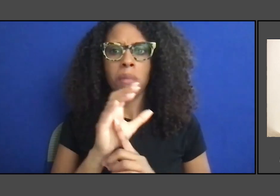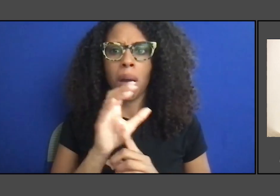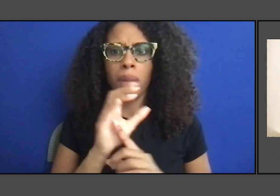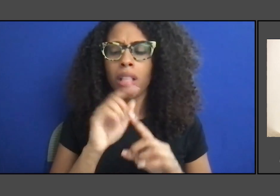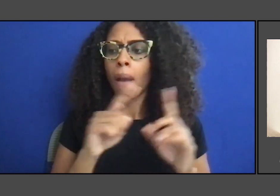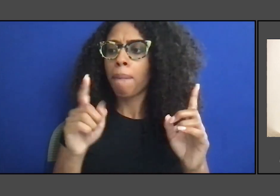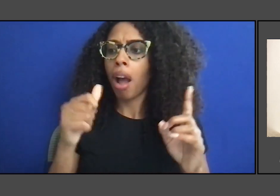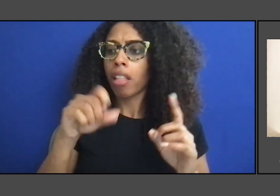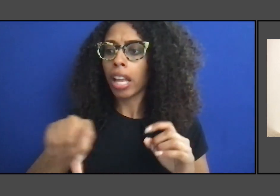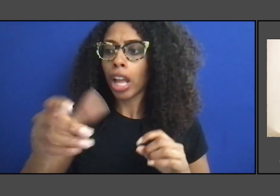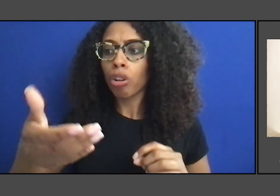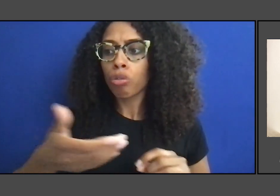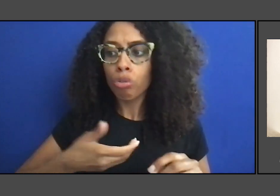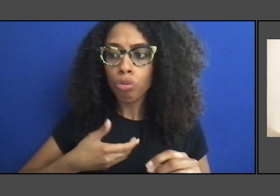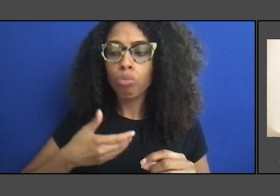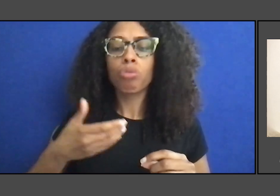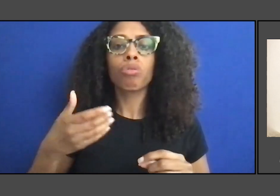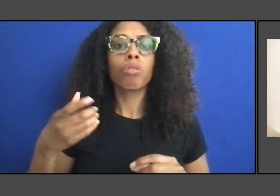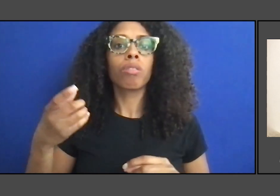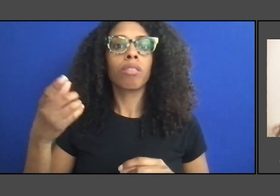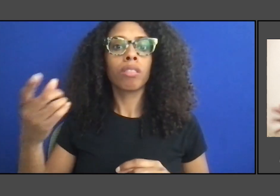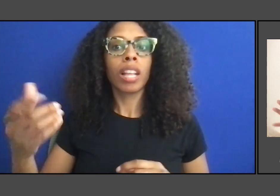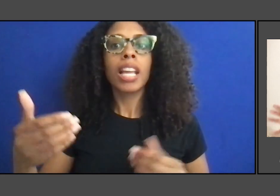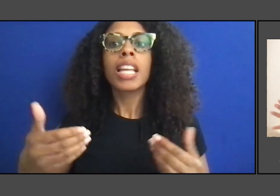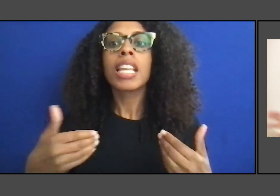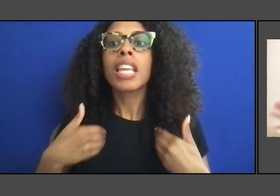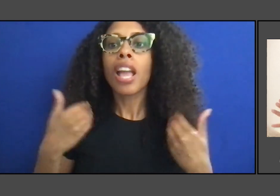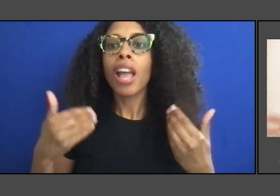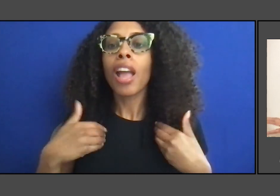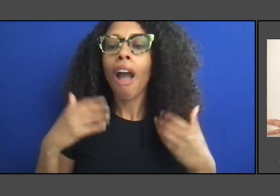to the music, not just through introducing them to